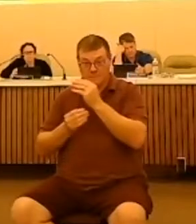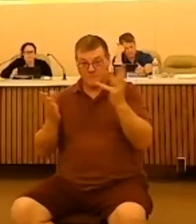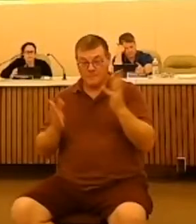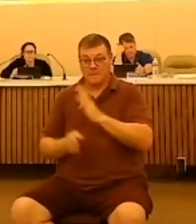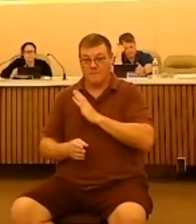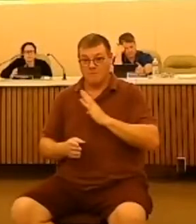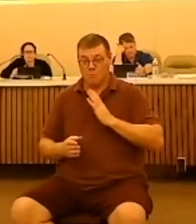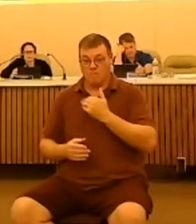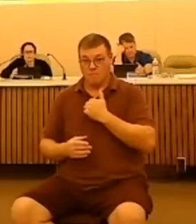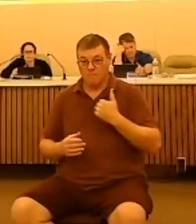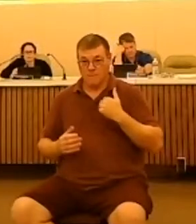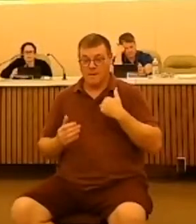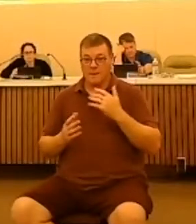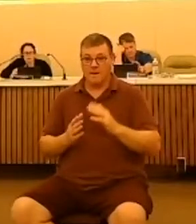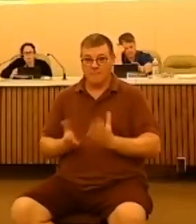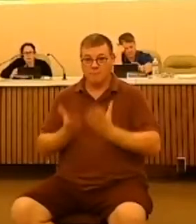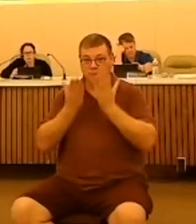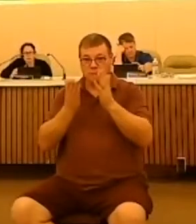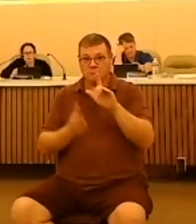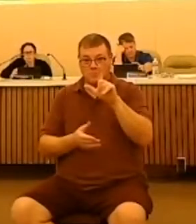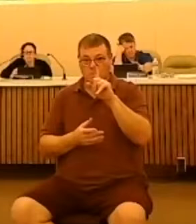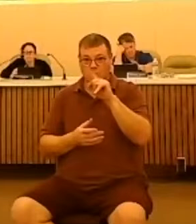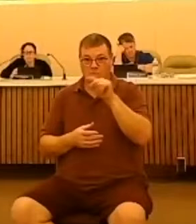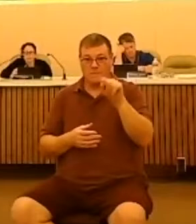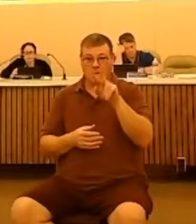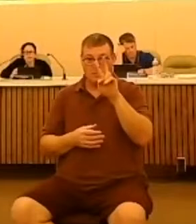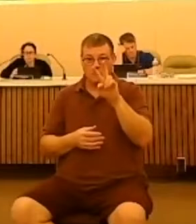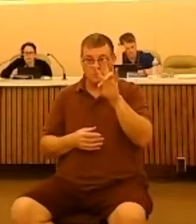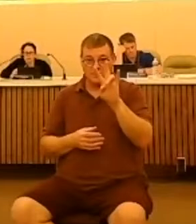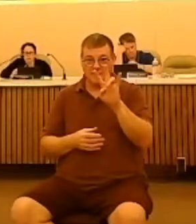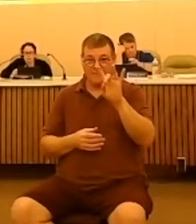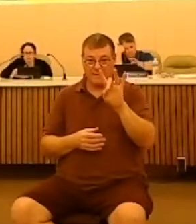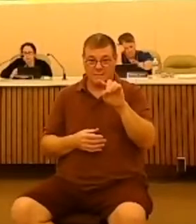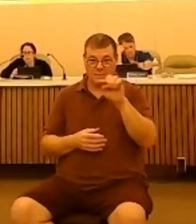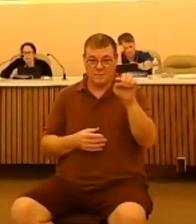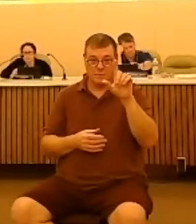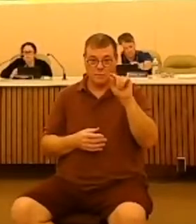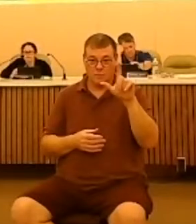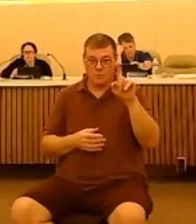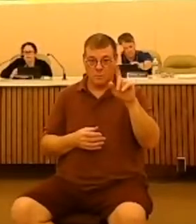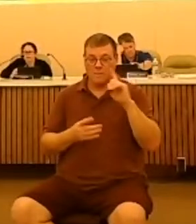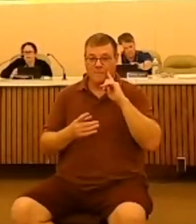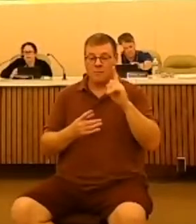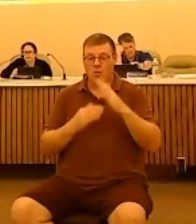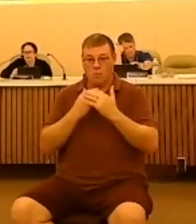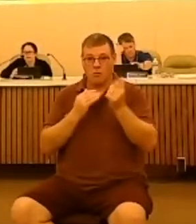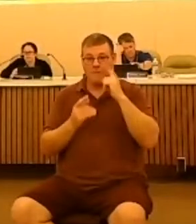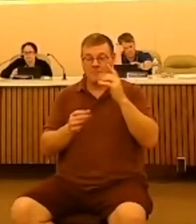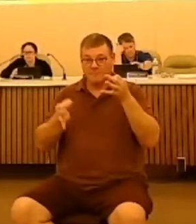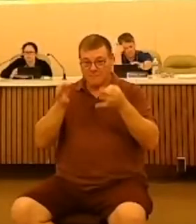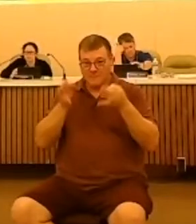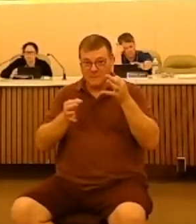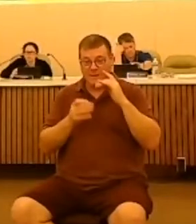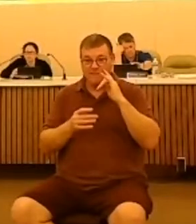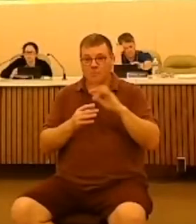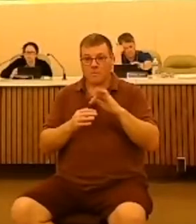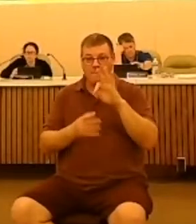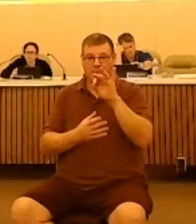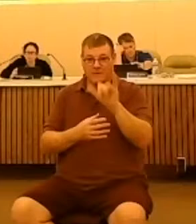town board members, I have resolution 21-278, 2021 to call for a public hearing on the fiscal